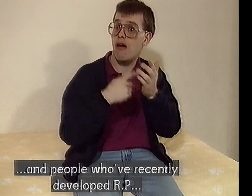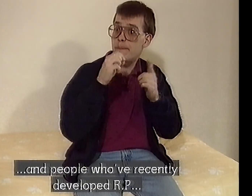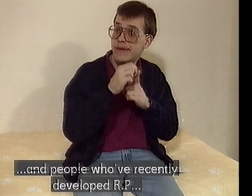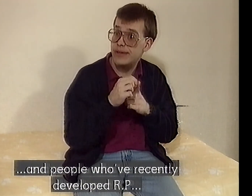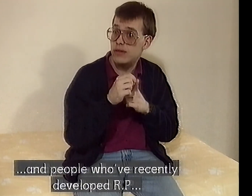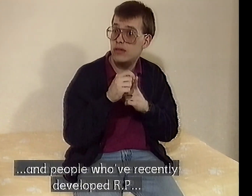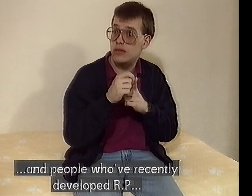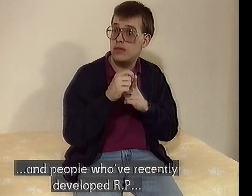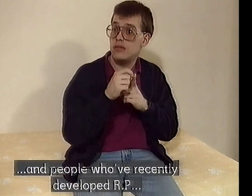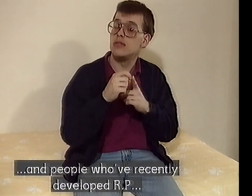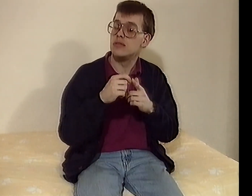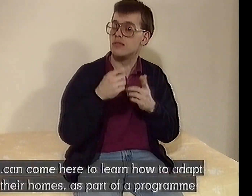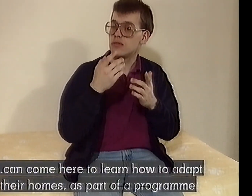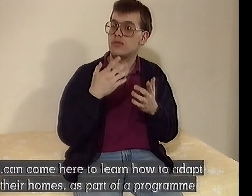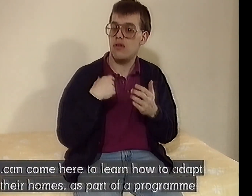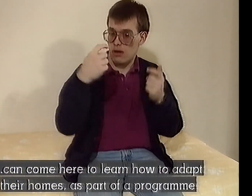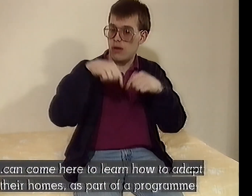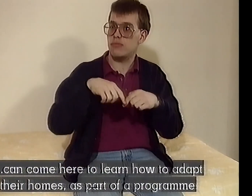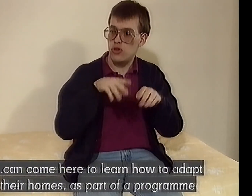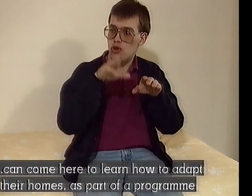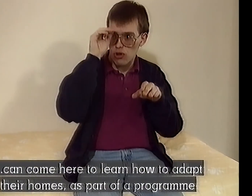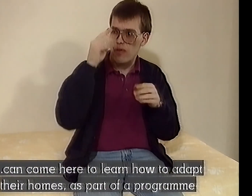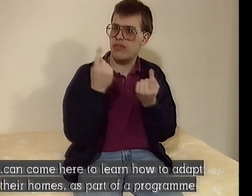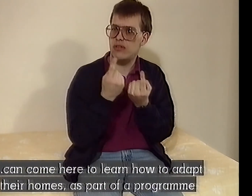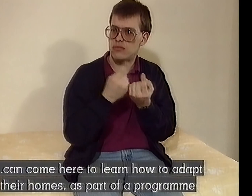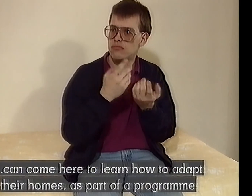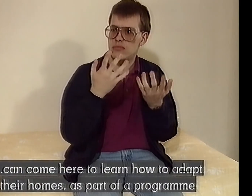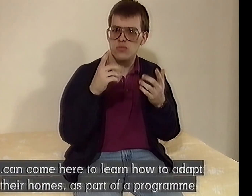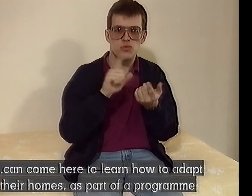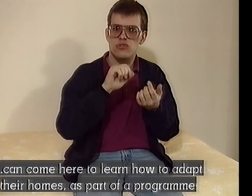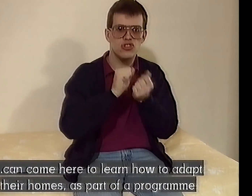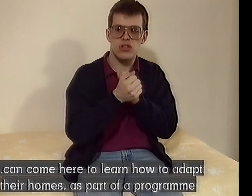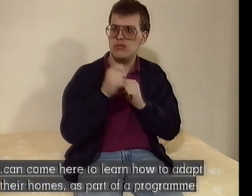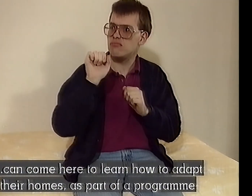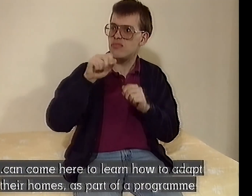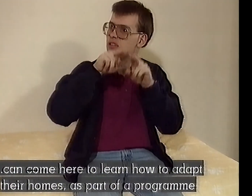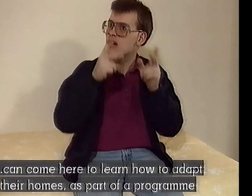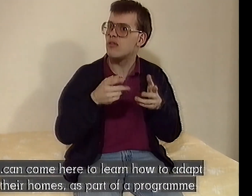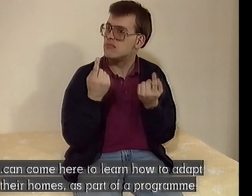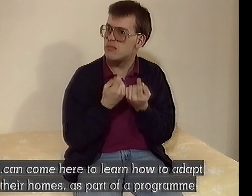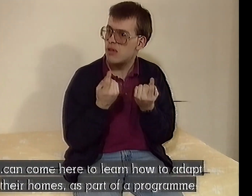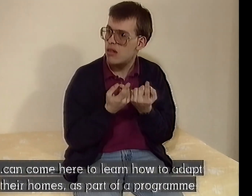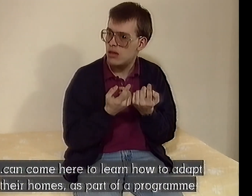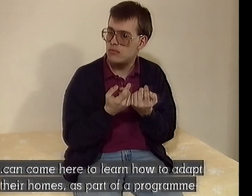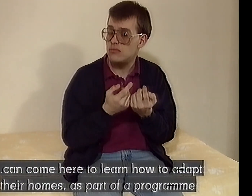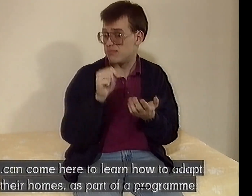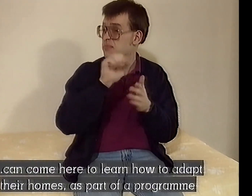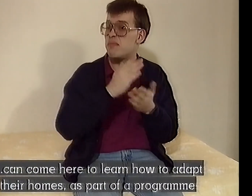RP can come here to learn about how to adapt their homes and stuff as part of a program.